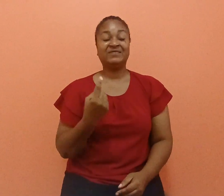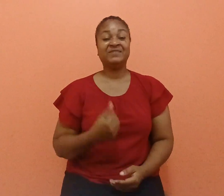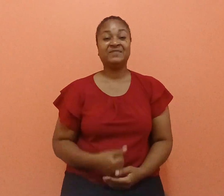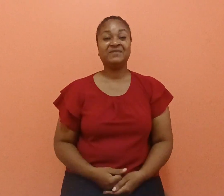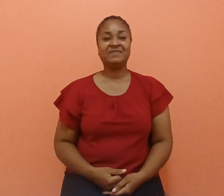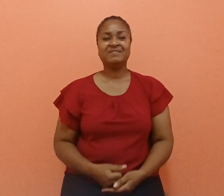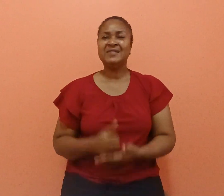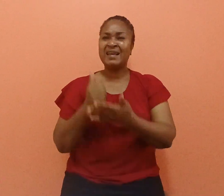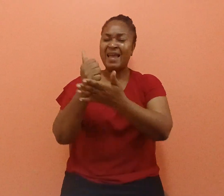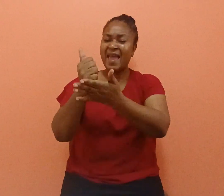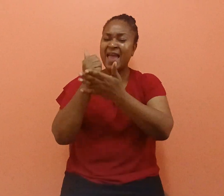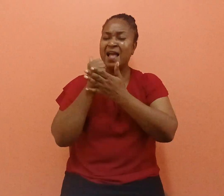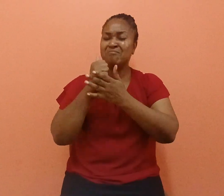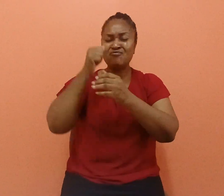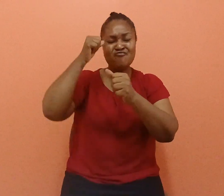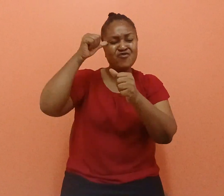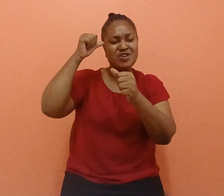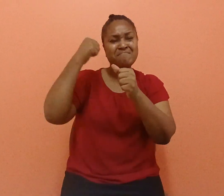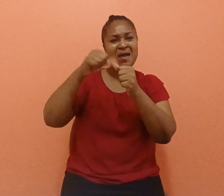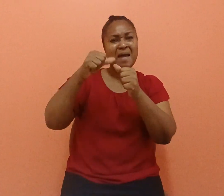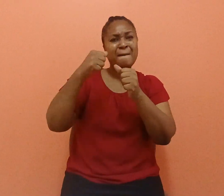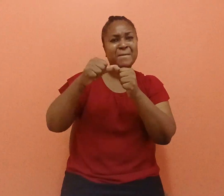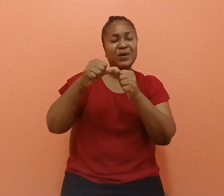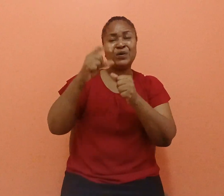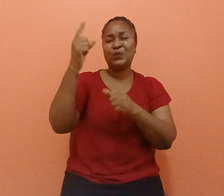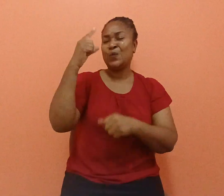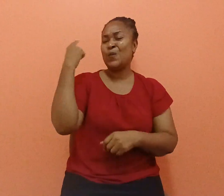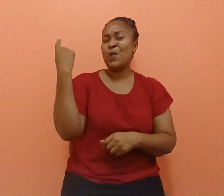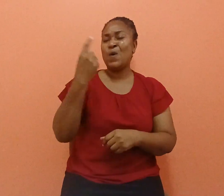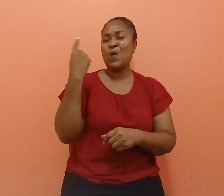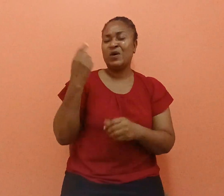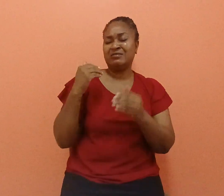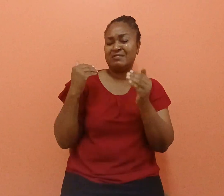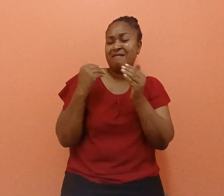Help me to remember that you are always near.